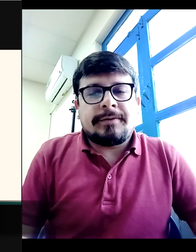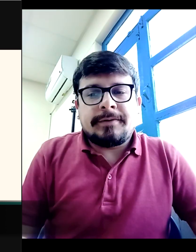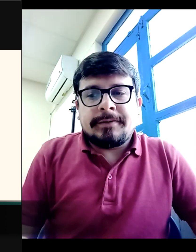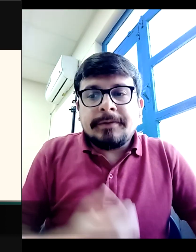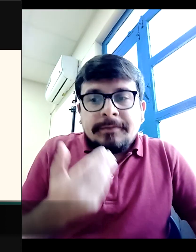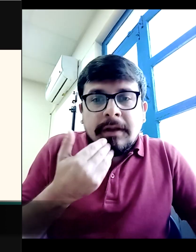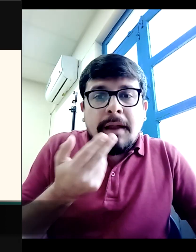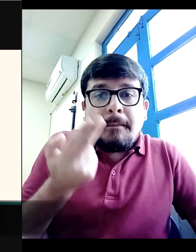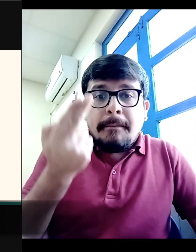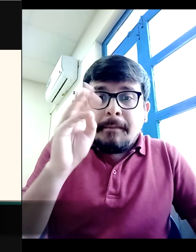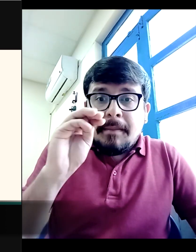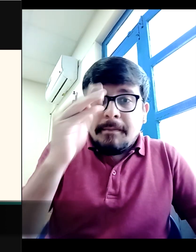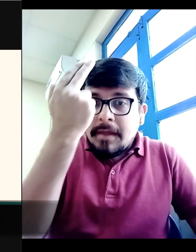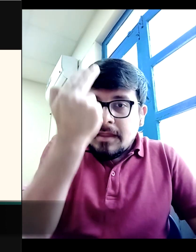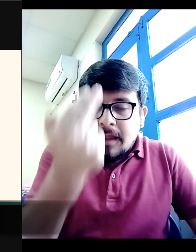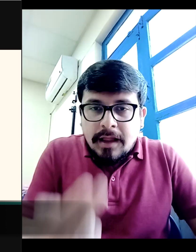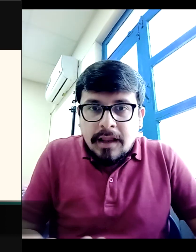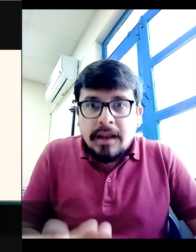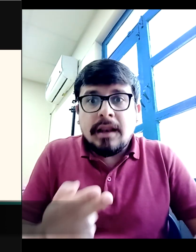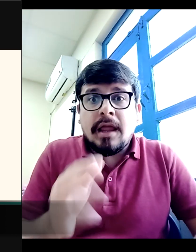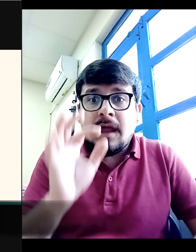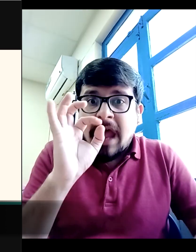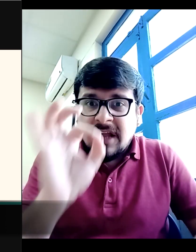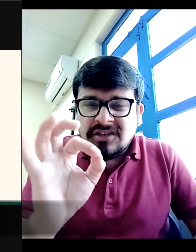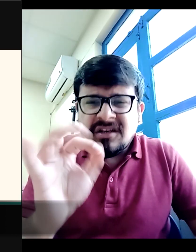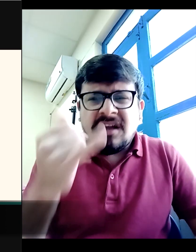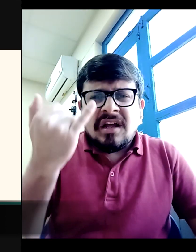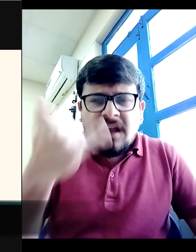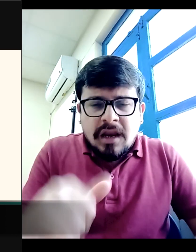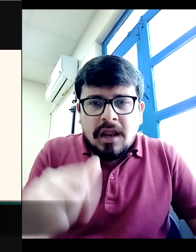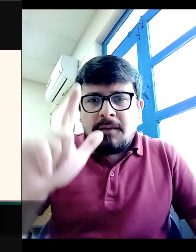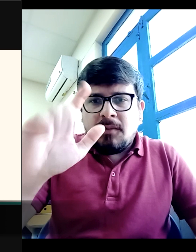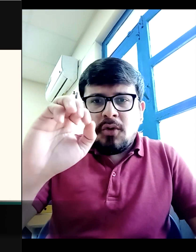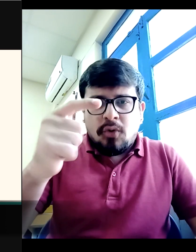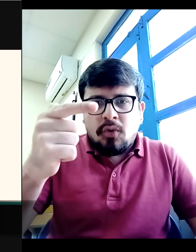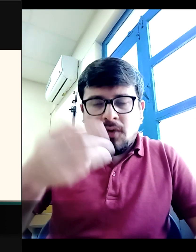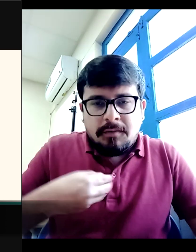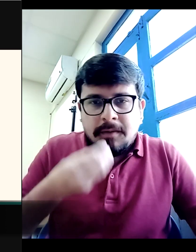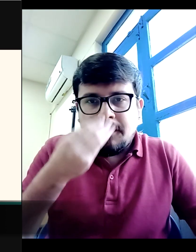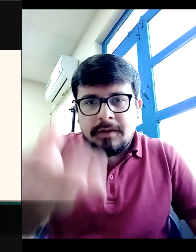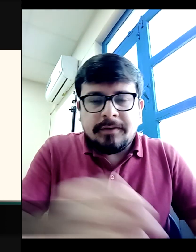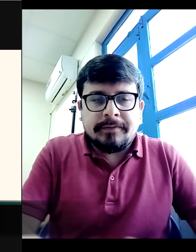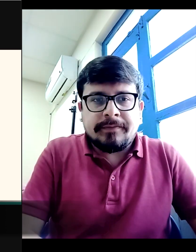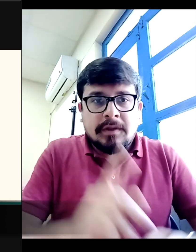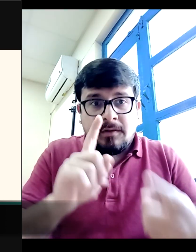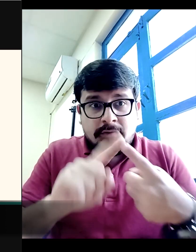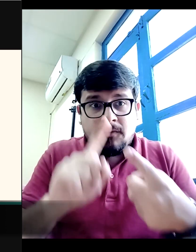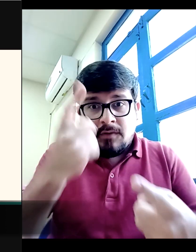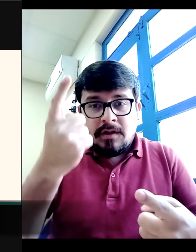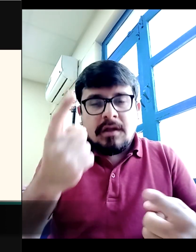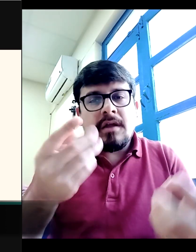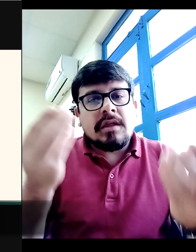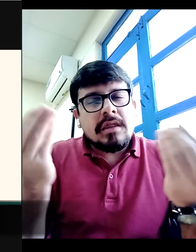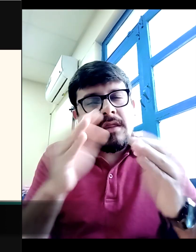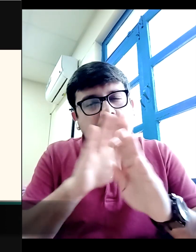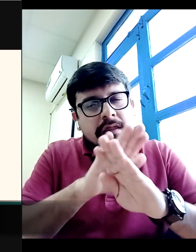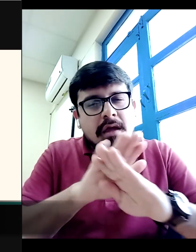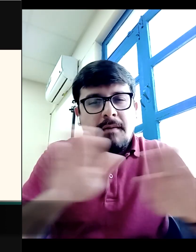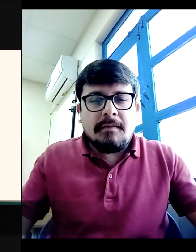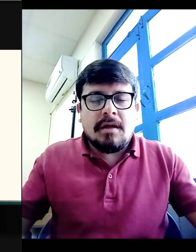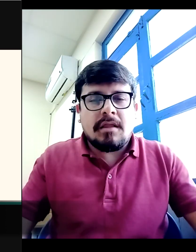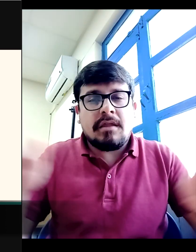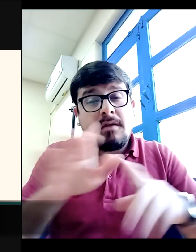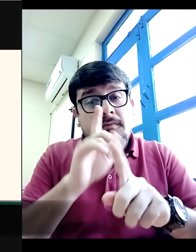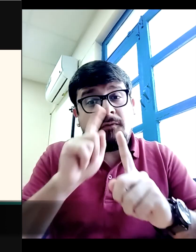A good logo should be simple. It should not be complicated. It should not be